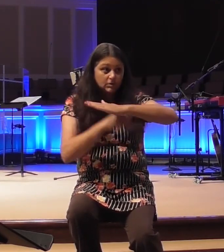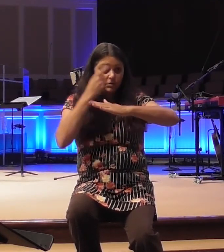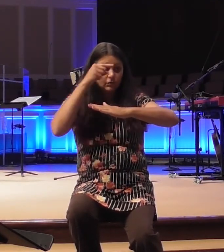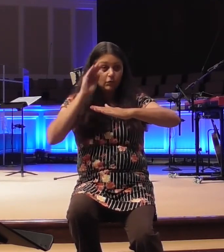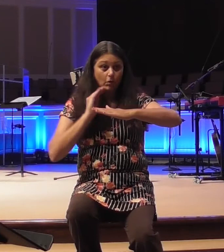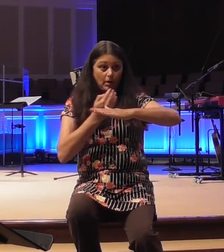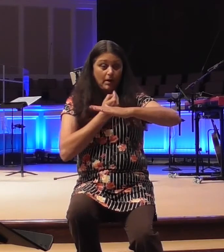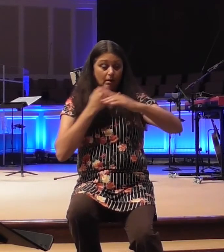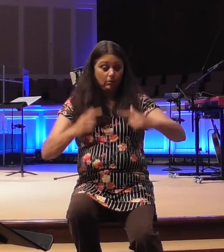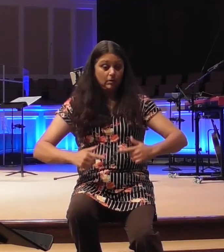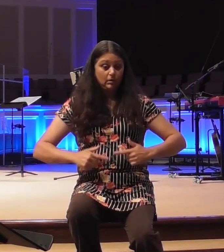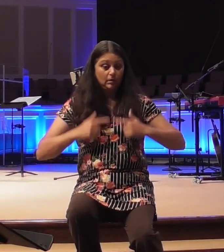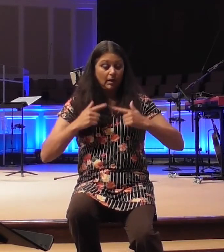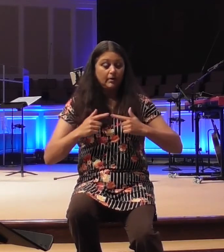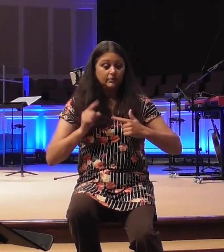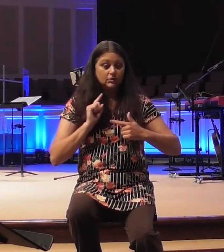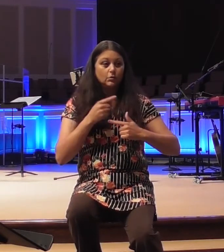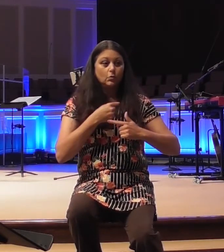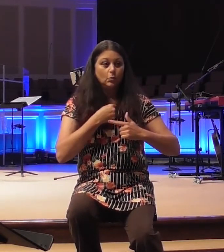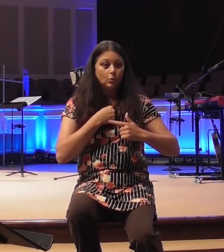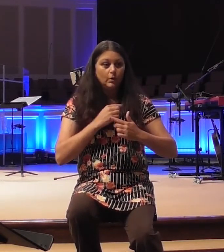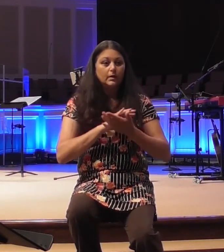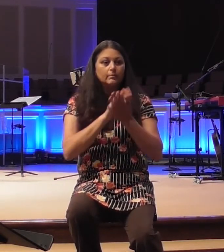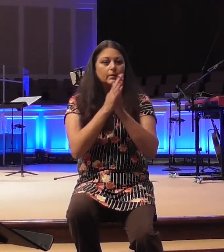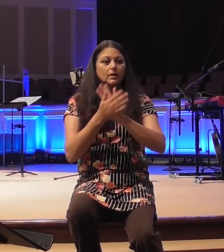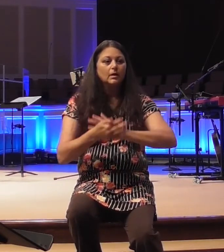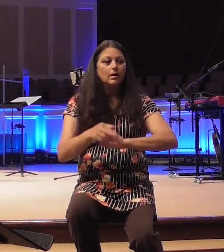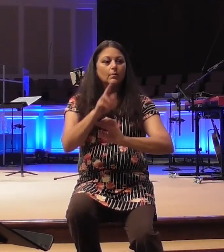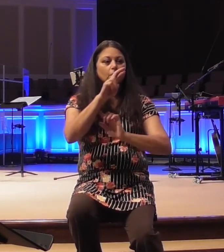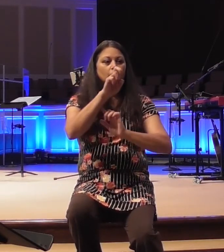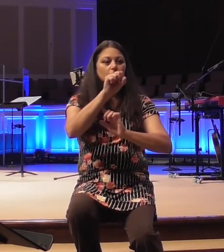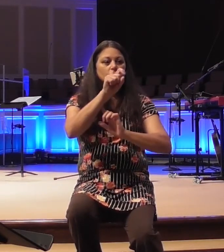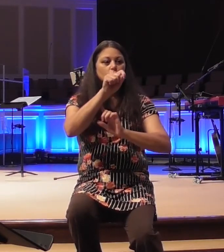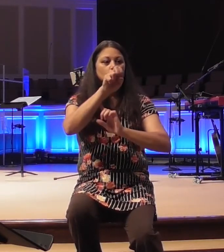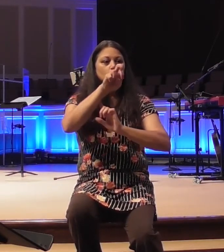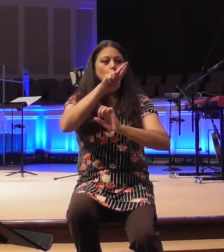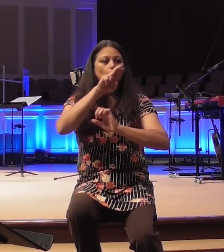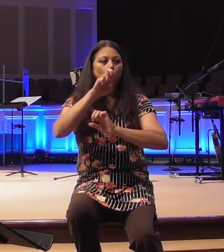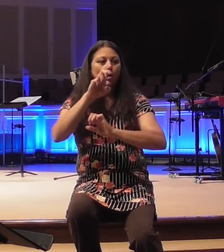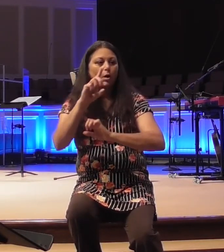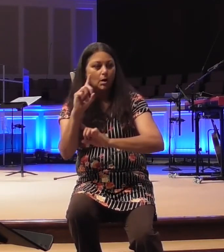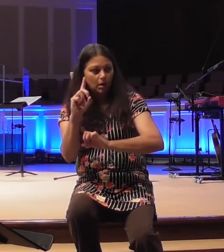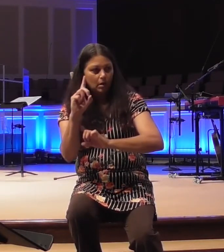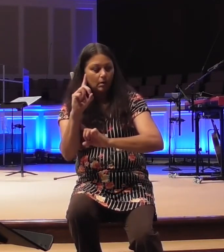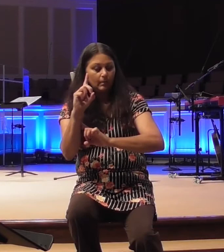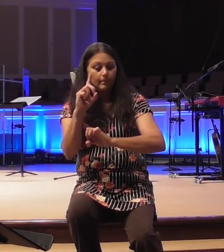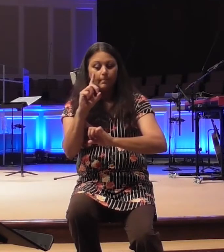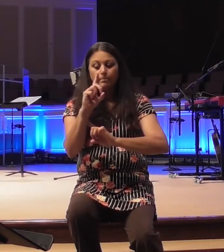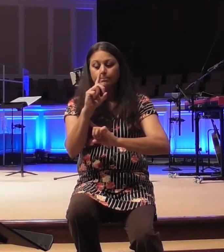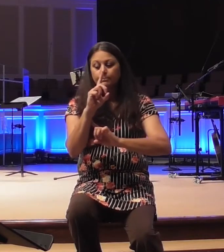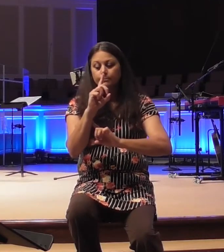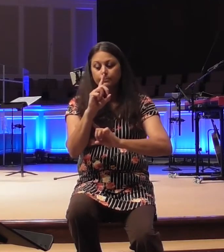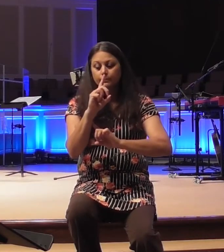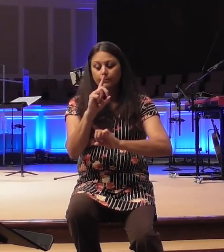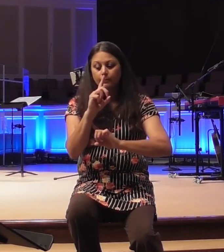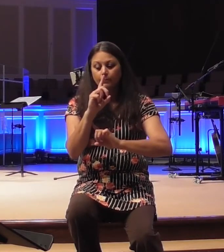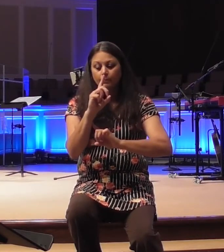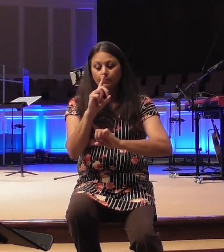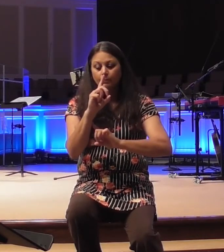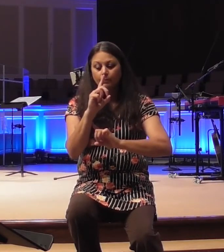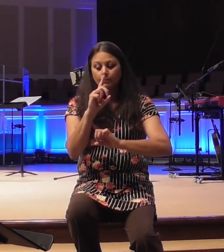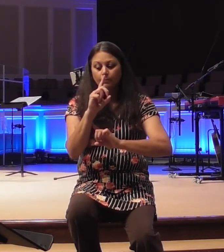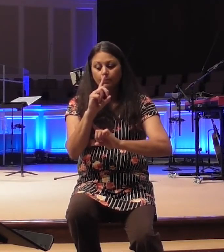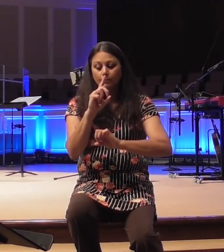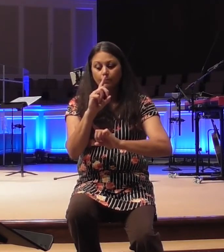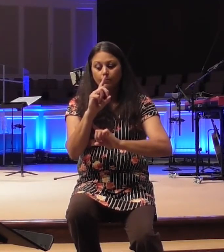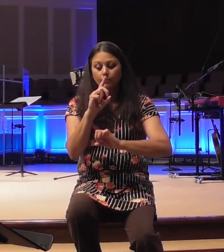restoration is possible. Why are those men on Mount Suribachi? Why are they there on top of that mountain on